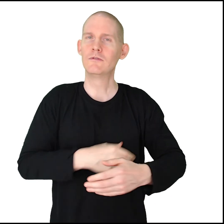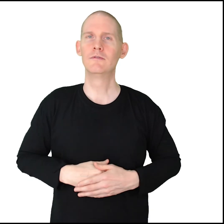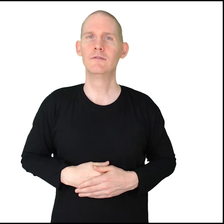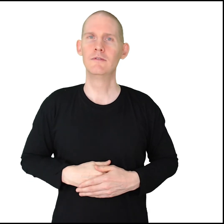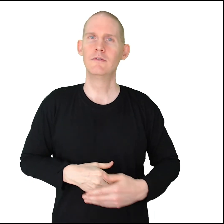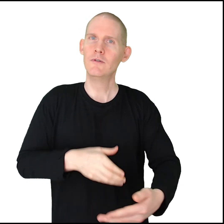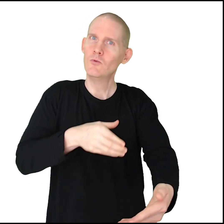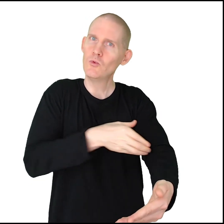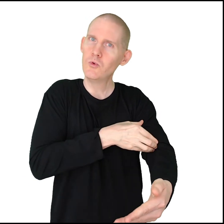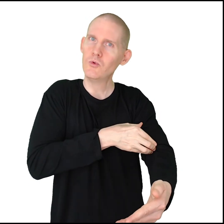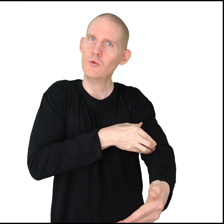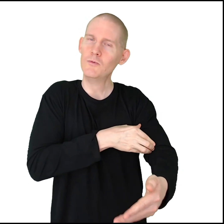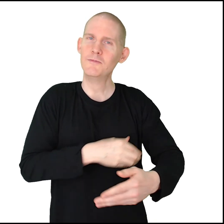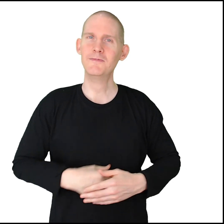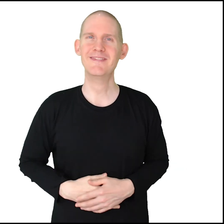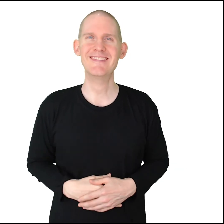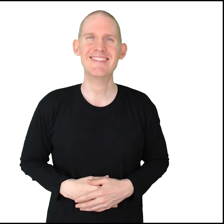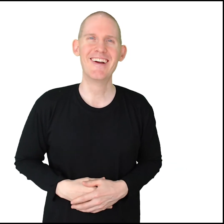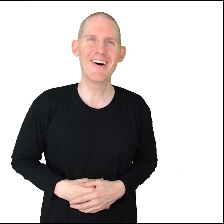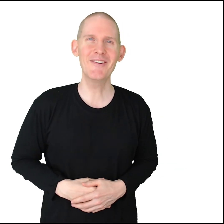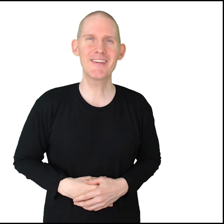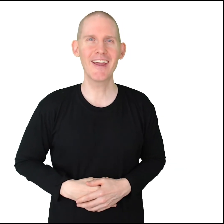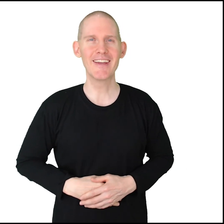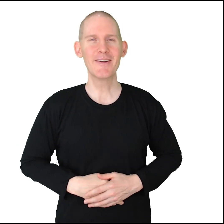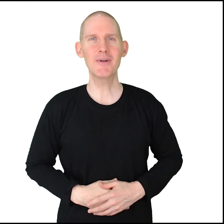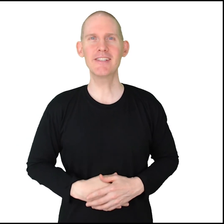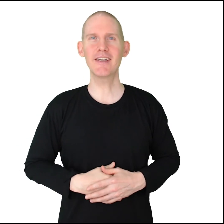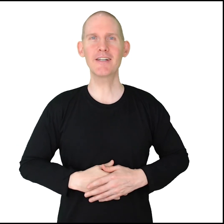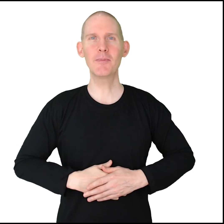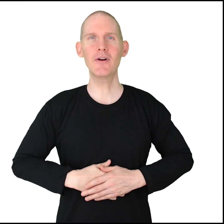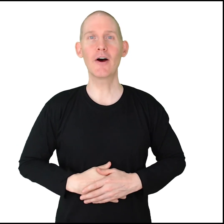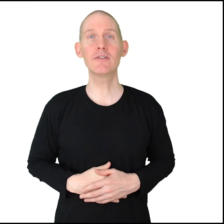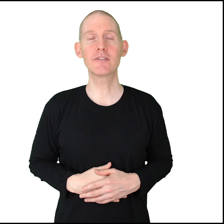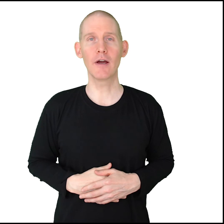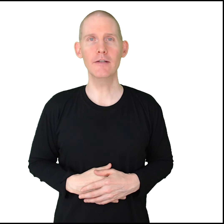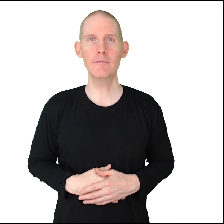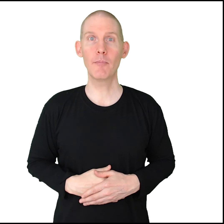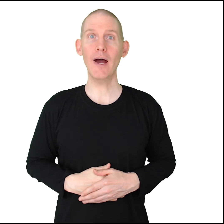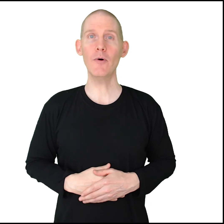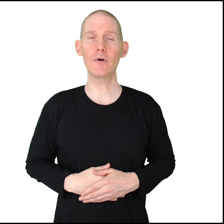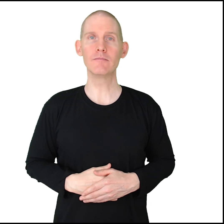Okay, we just talked about how to sign power.